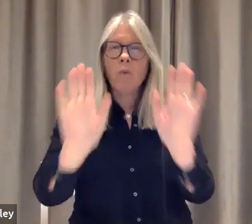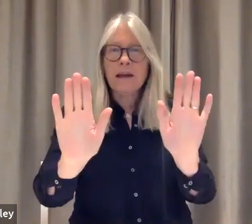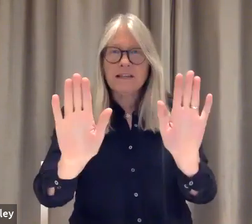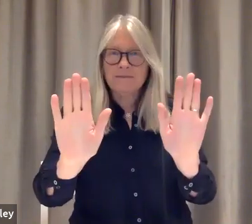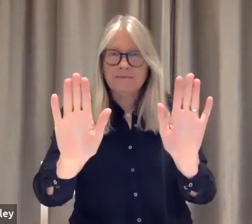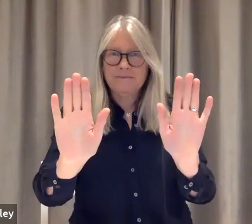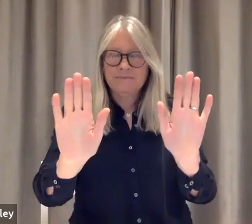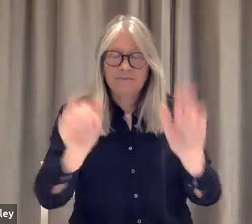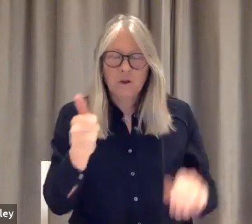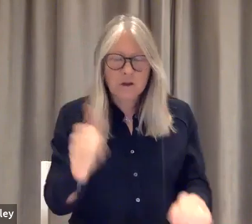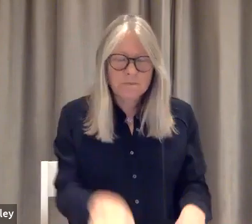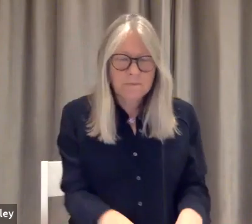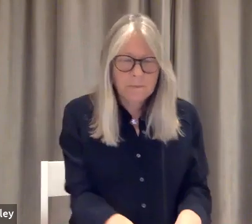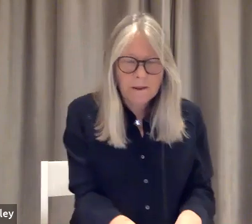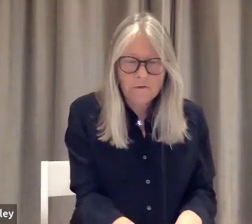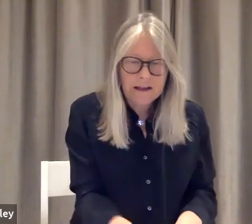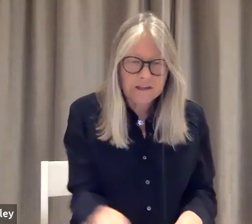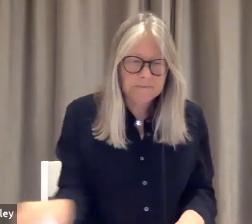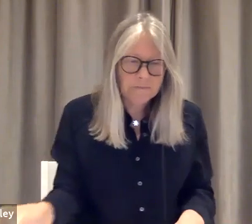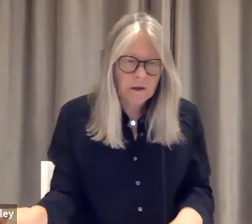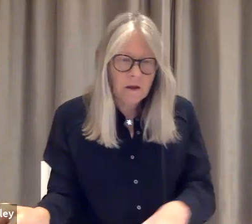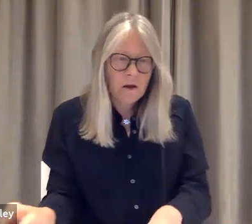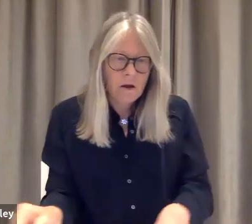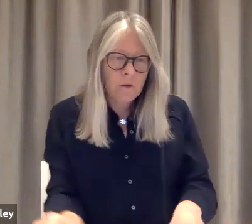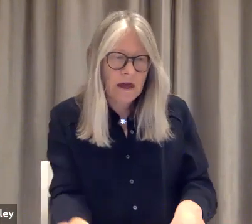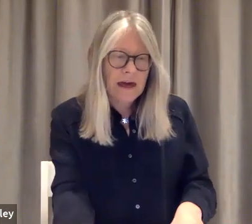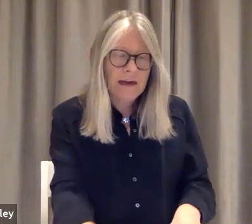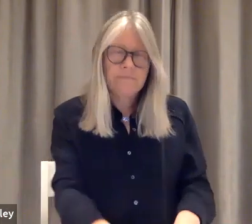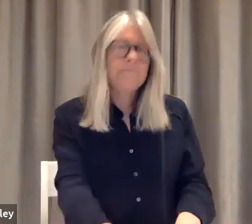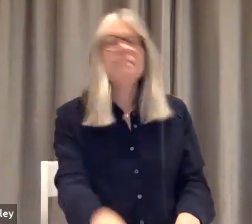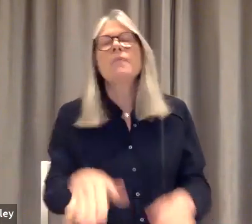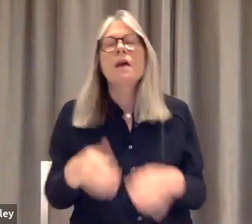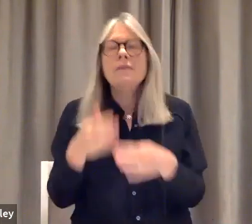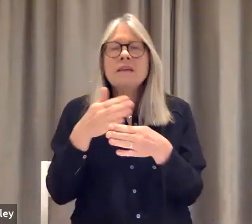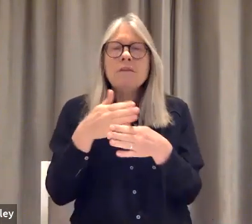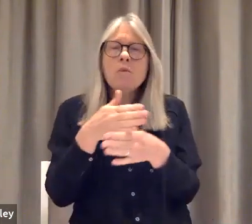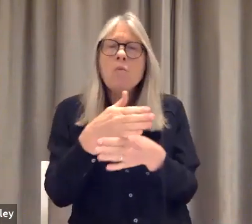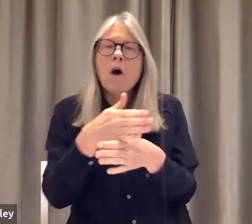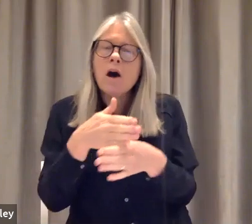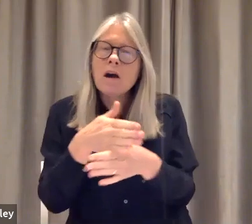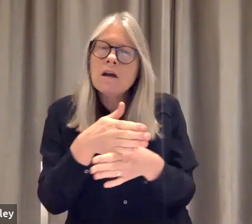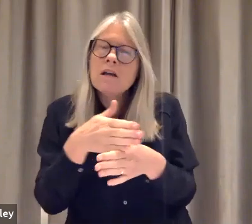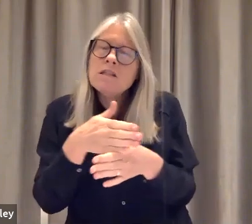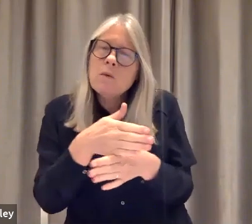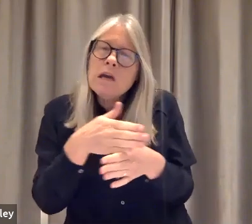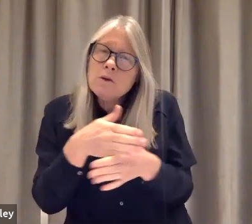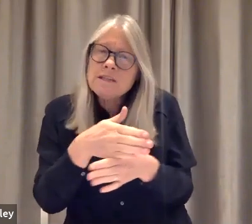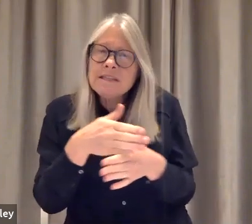wait. Good. Great. Okay. The sign for work. So we use this